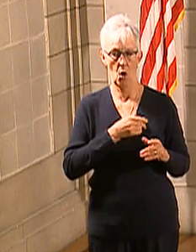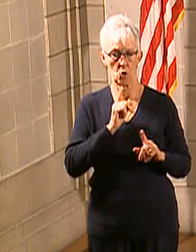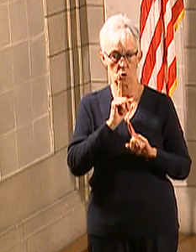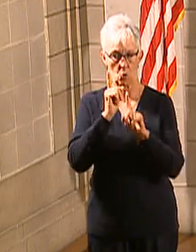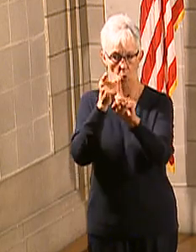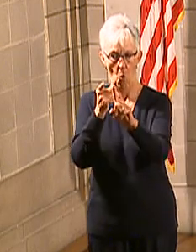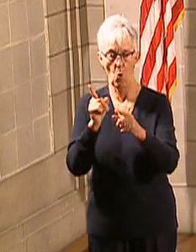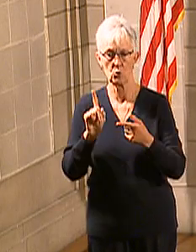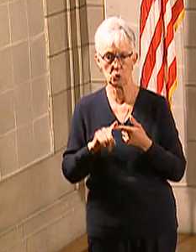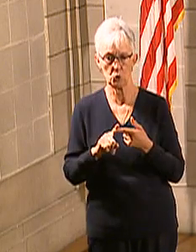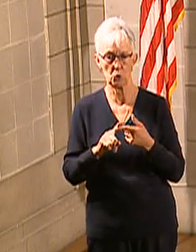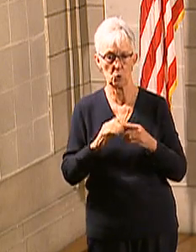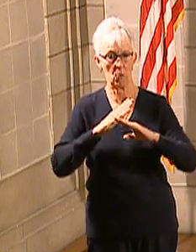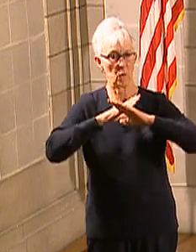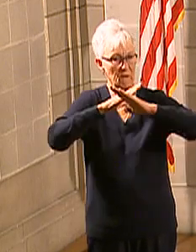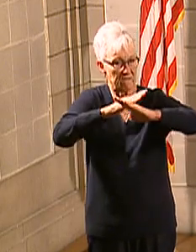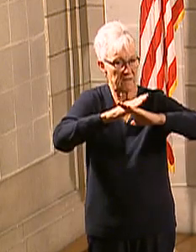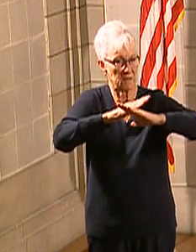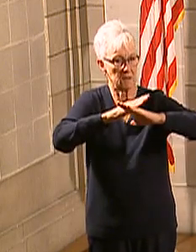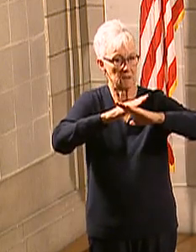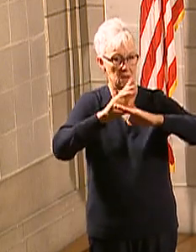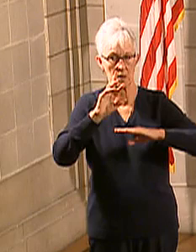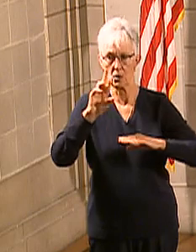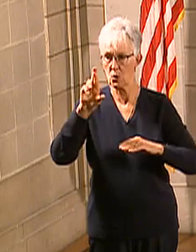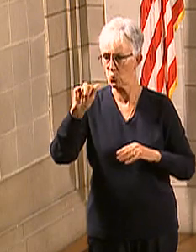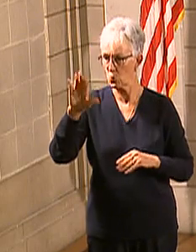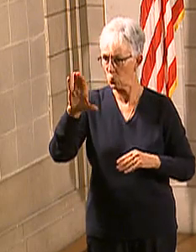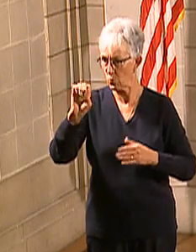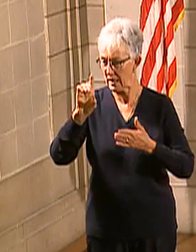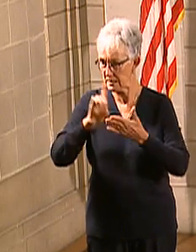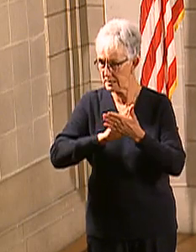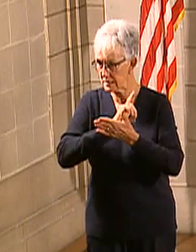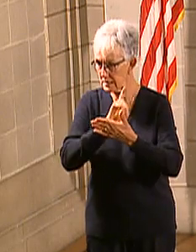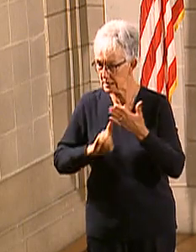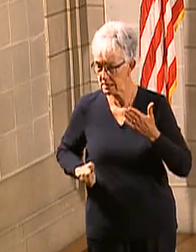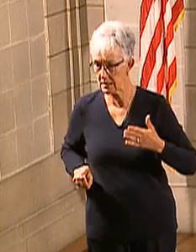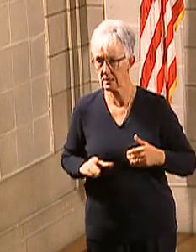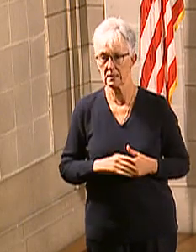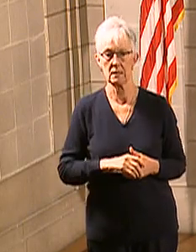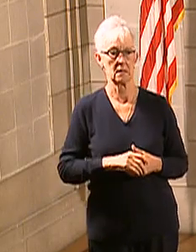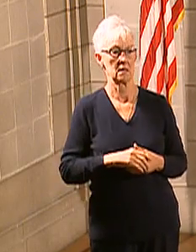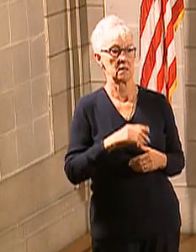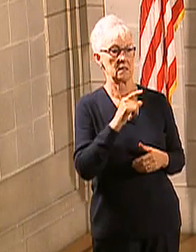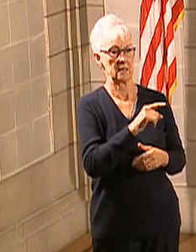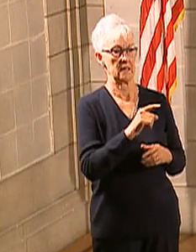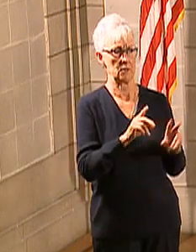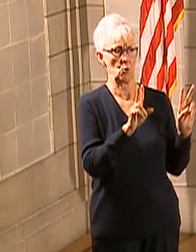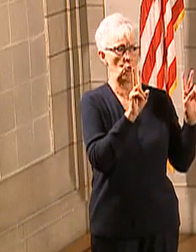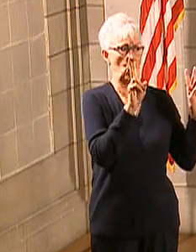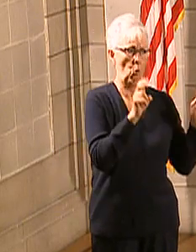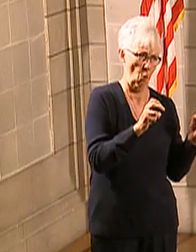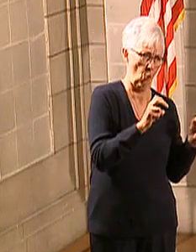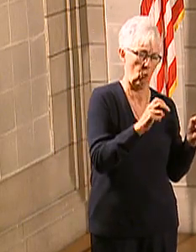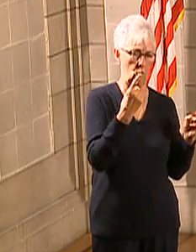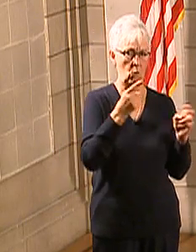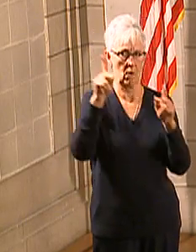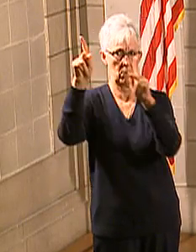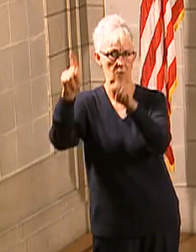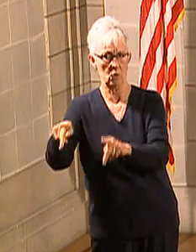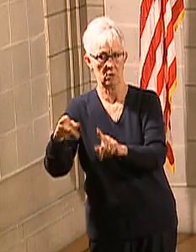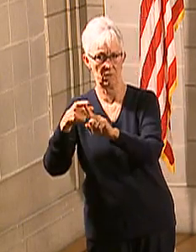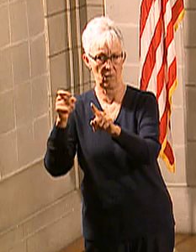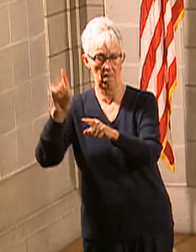race theory. And the fact that he was quoting Ibrahim Kendi, who is a professor at Boston University